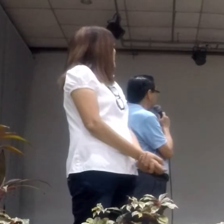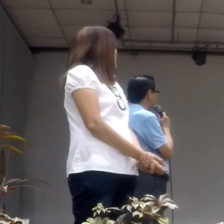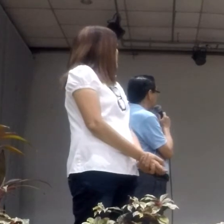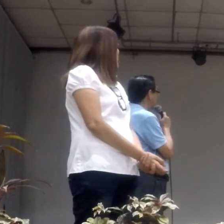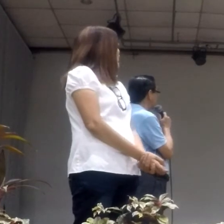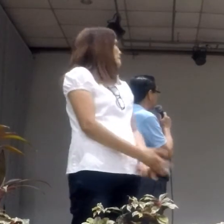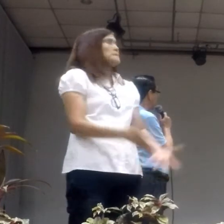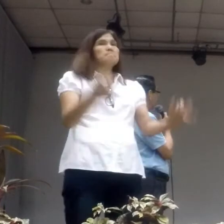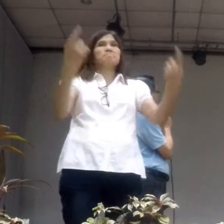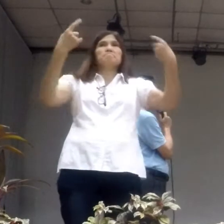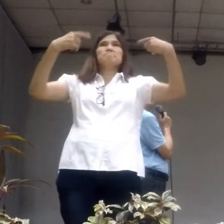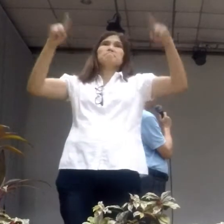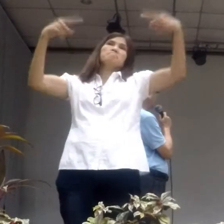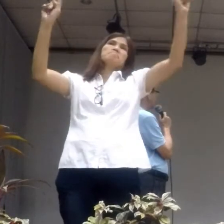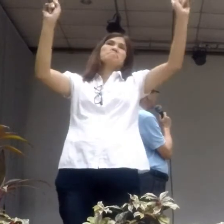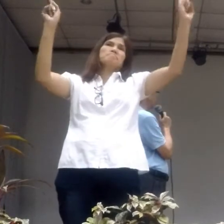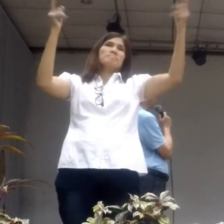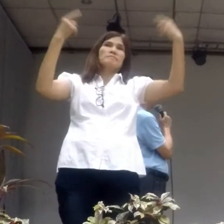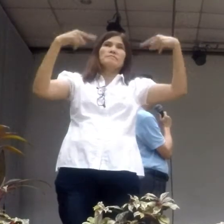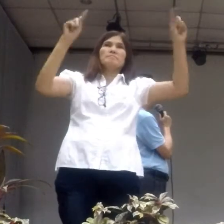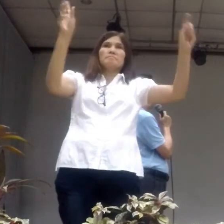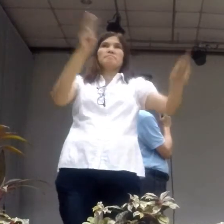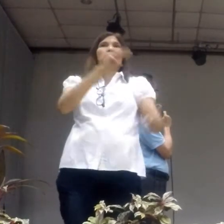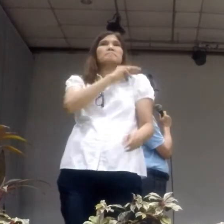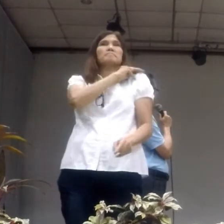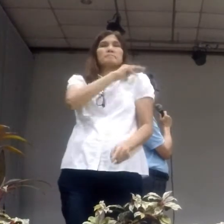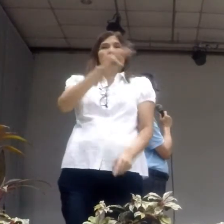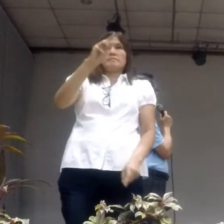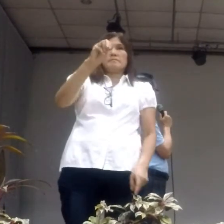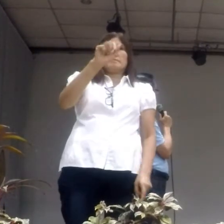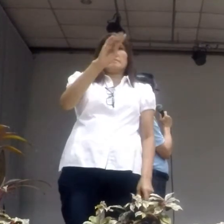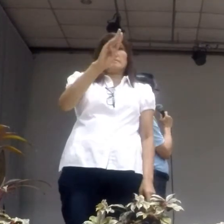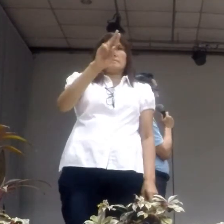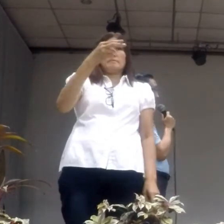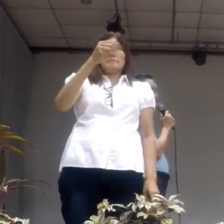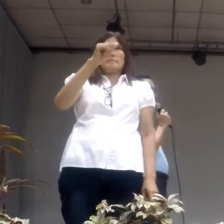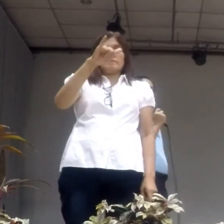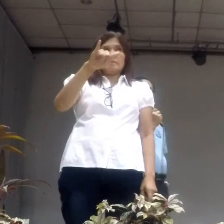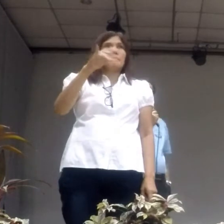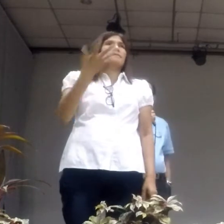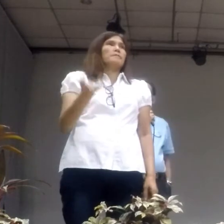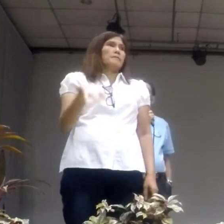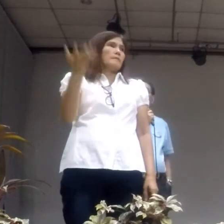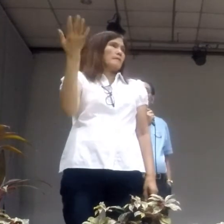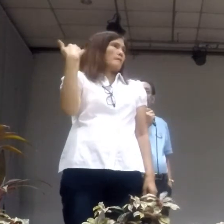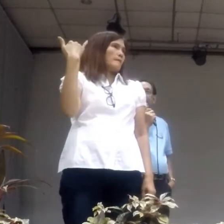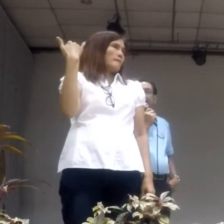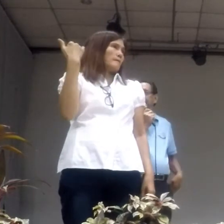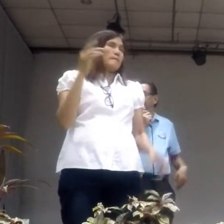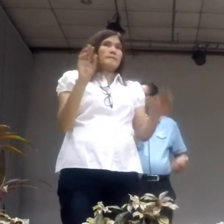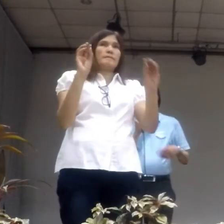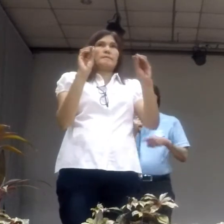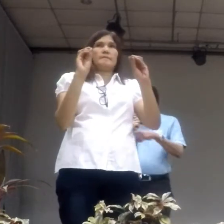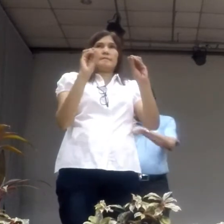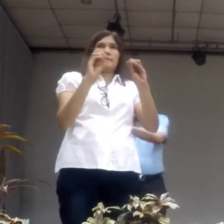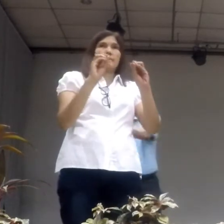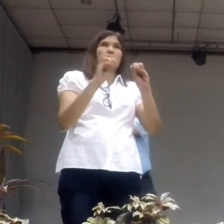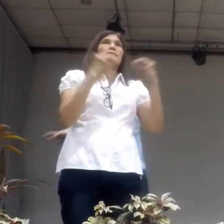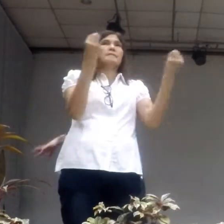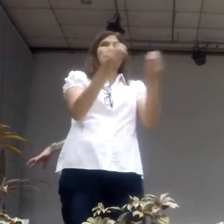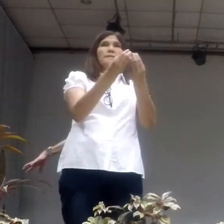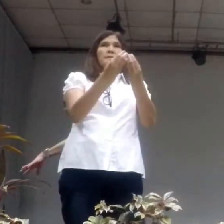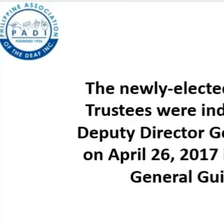very successful mission of Mabuhay. It was organized by